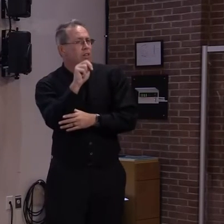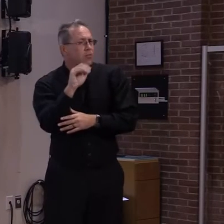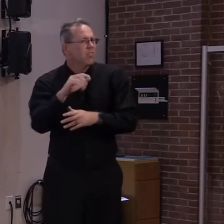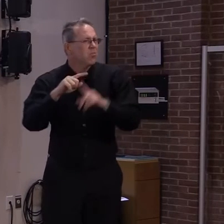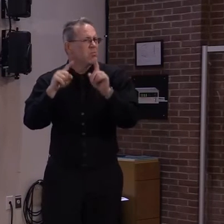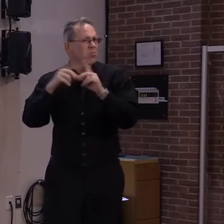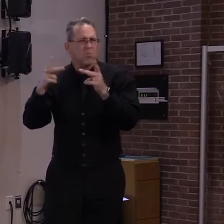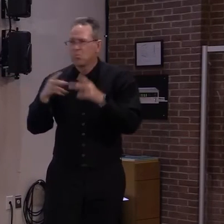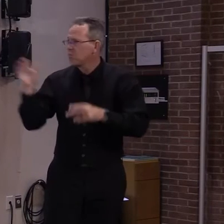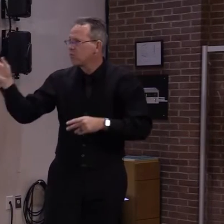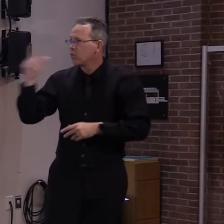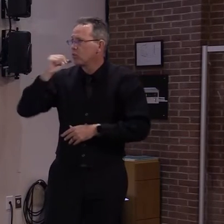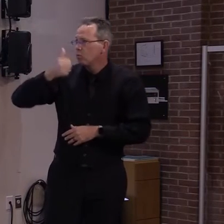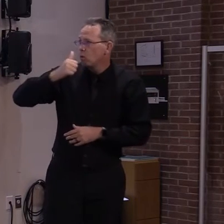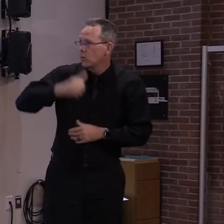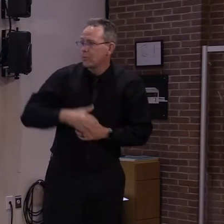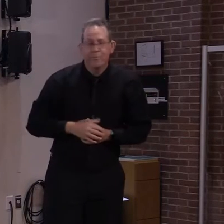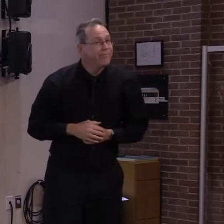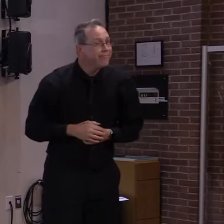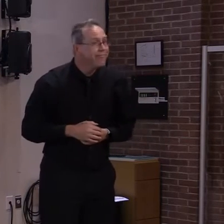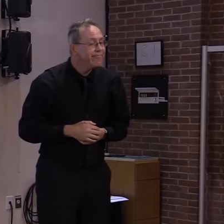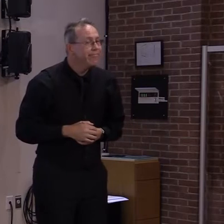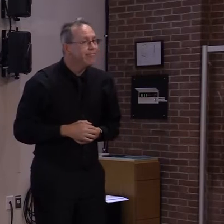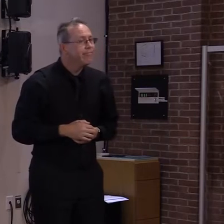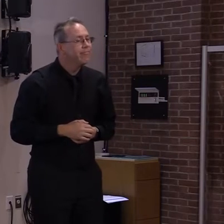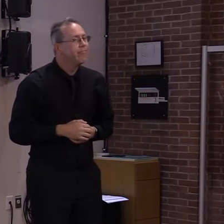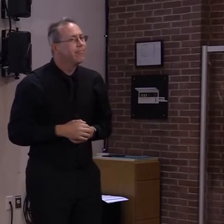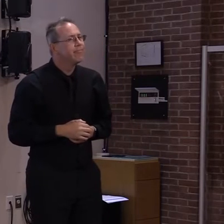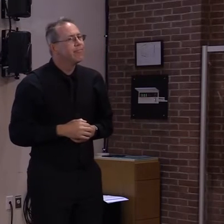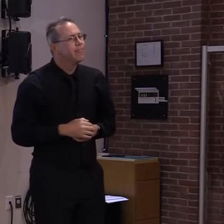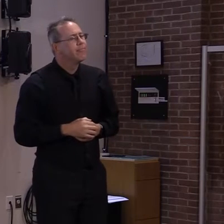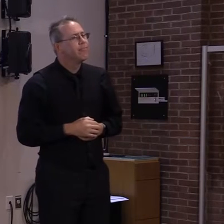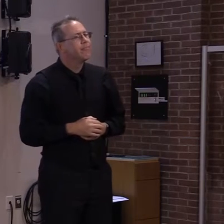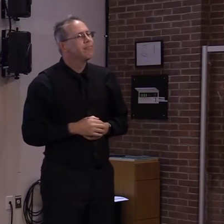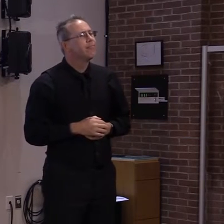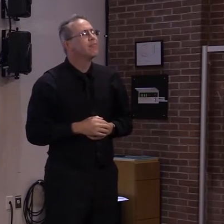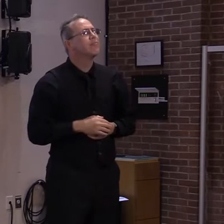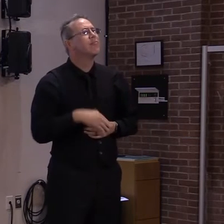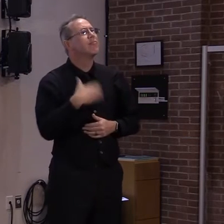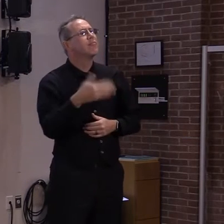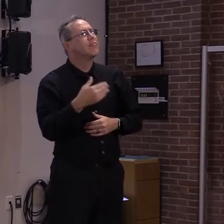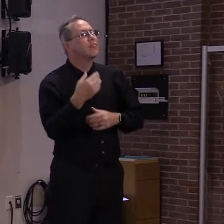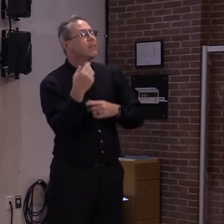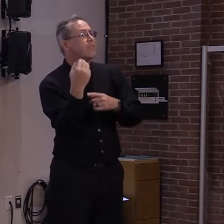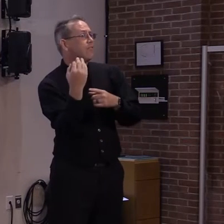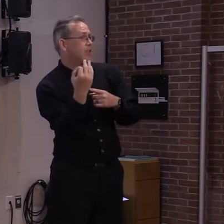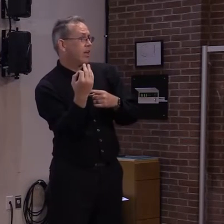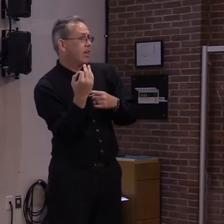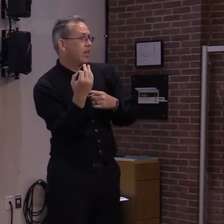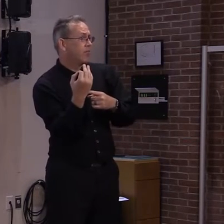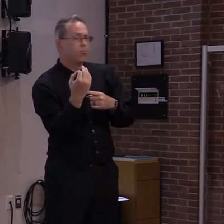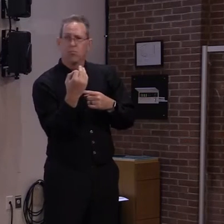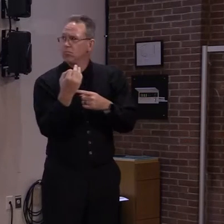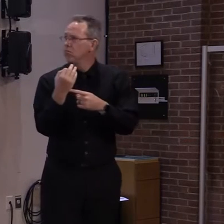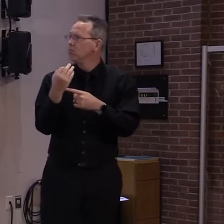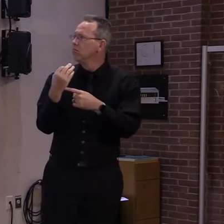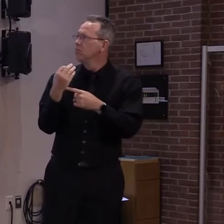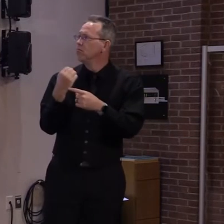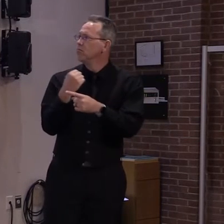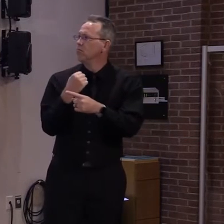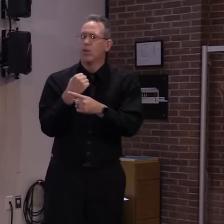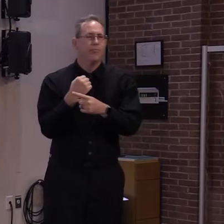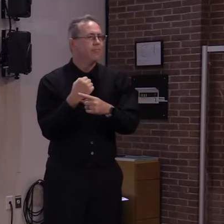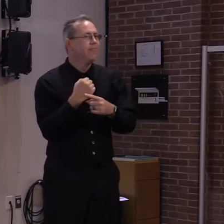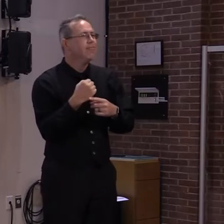School, Waterbury Ambulance and Waterbury Center, and 1311 Barry Montpelier Road in